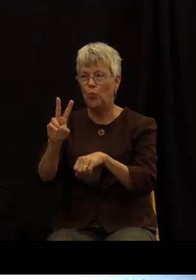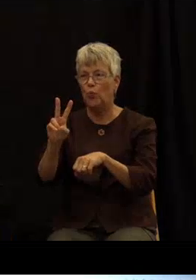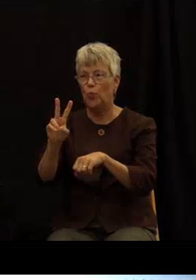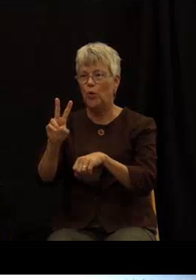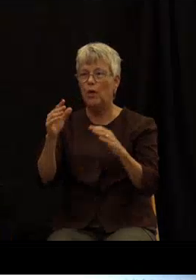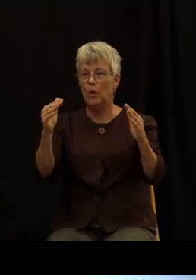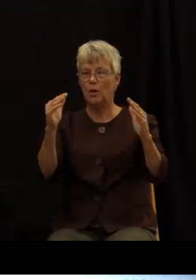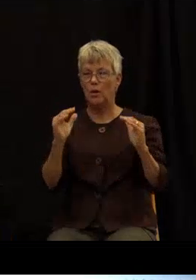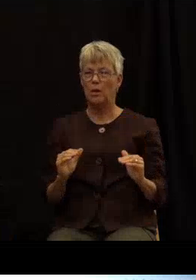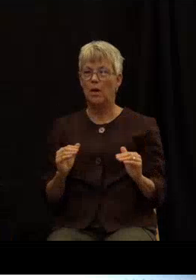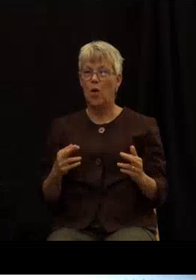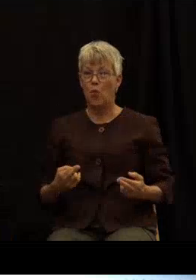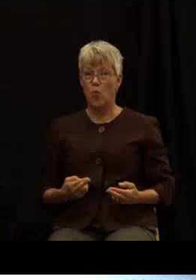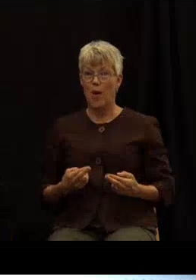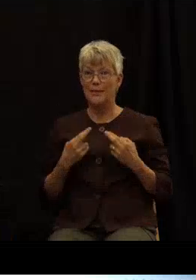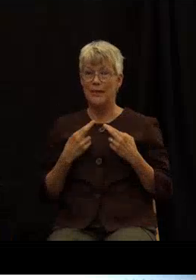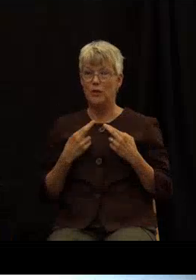Residential Life